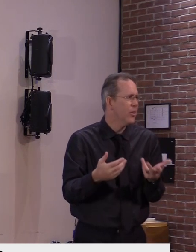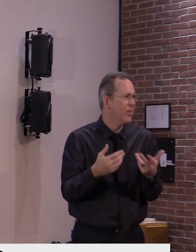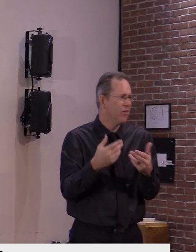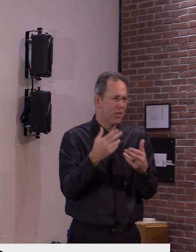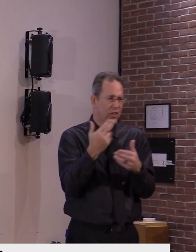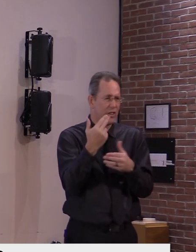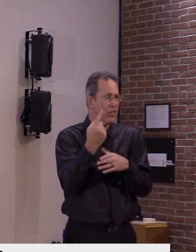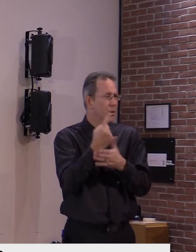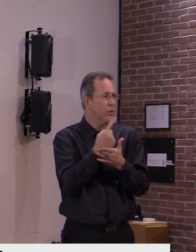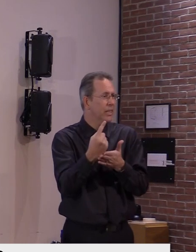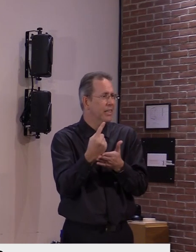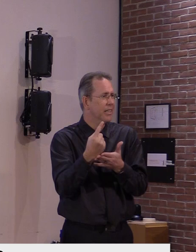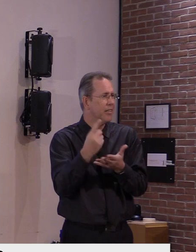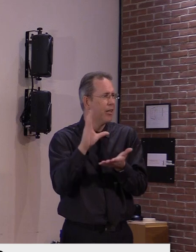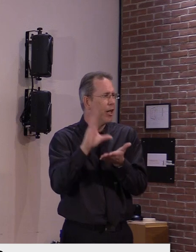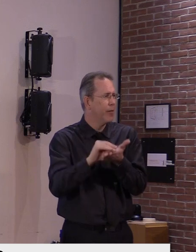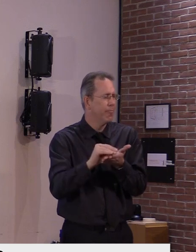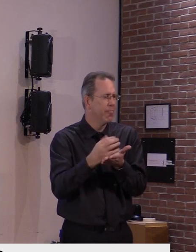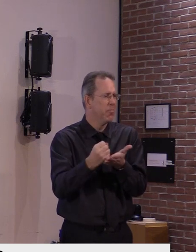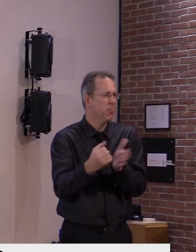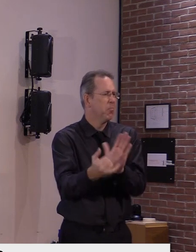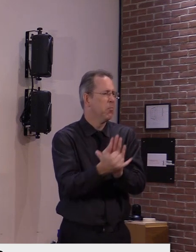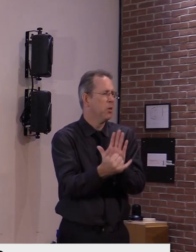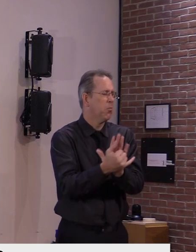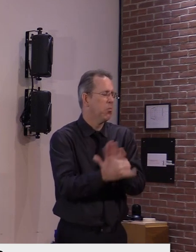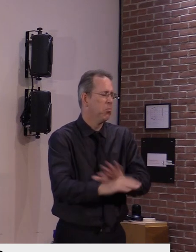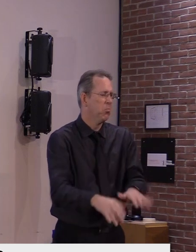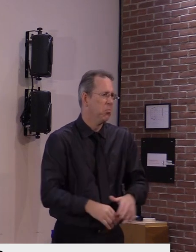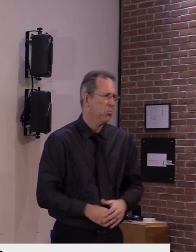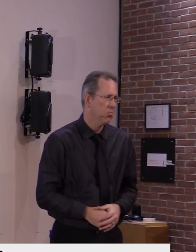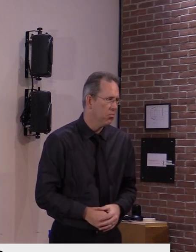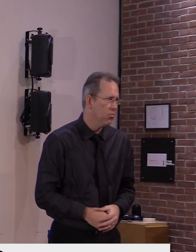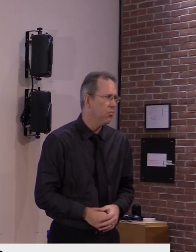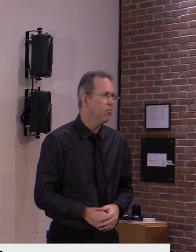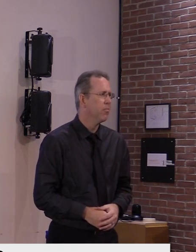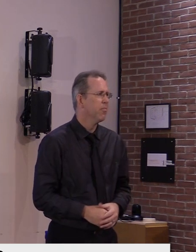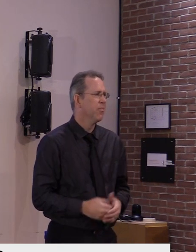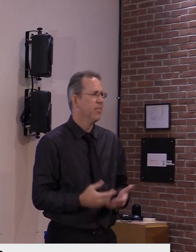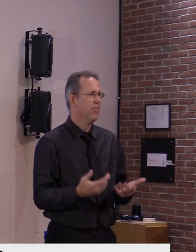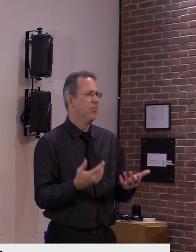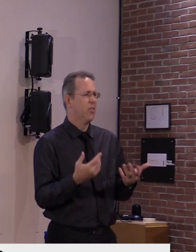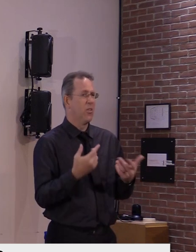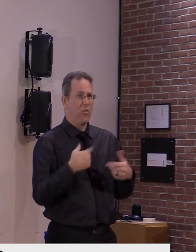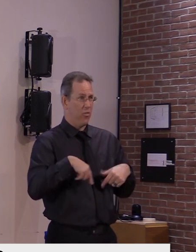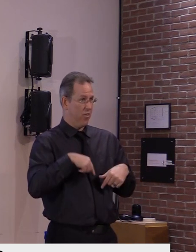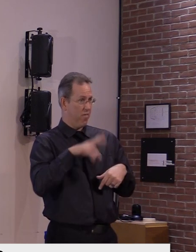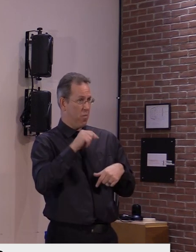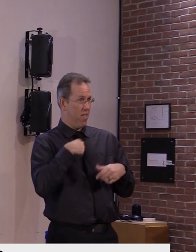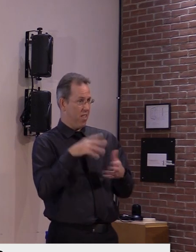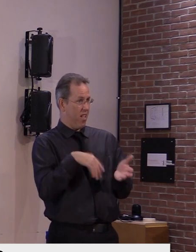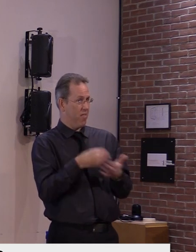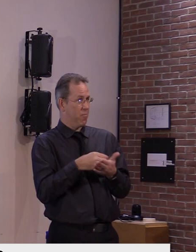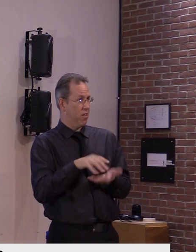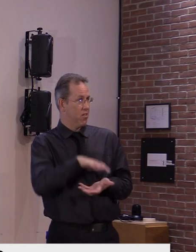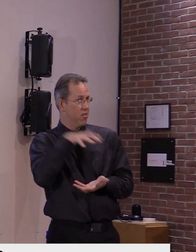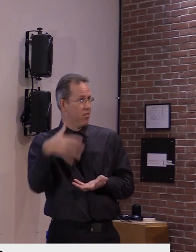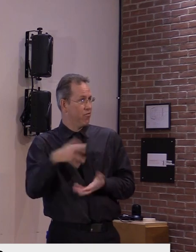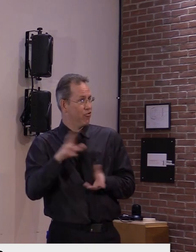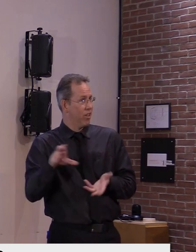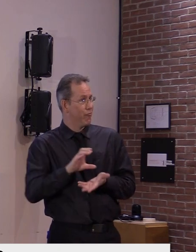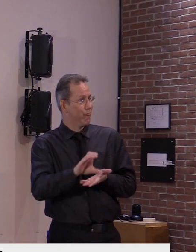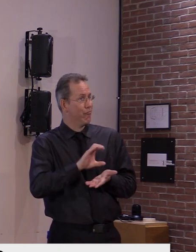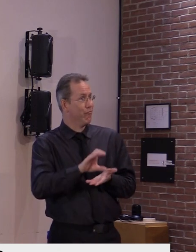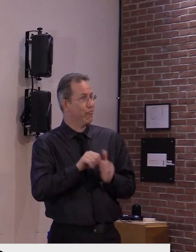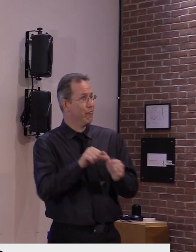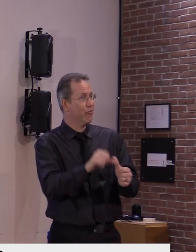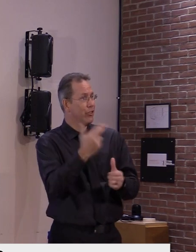without outside of our reach as a state, and that's why it's so important that members at the